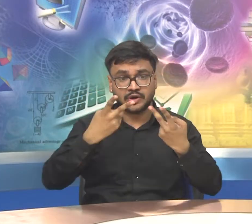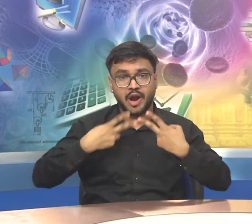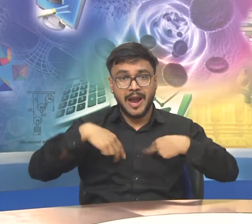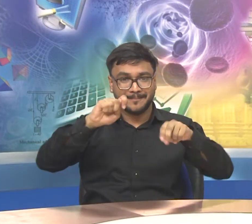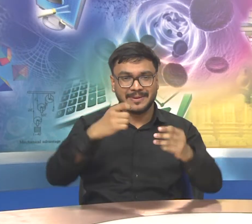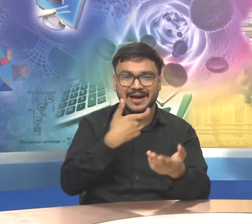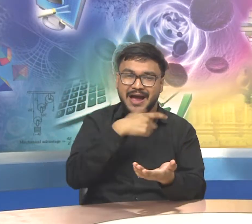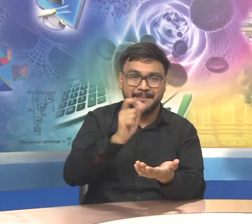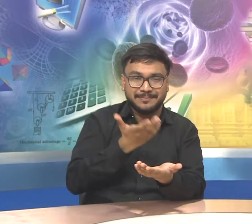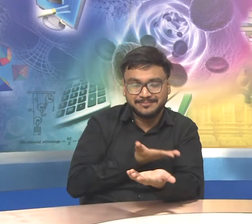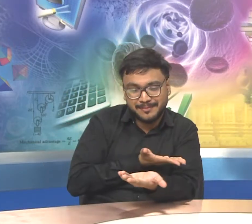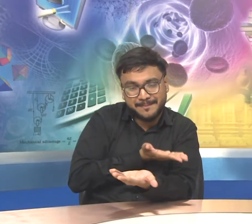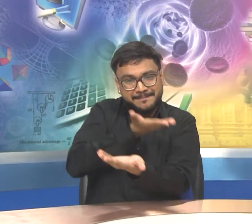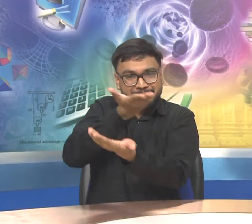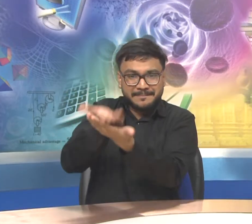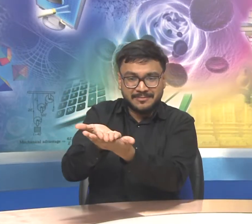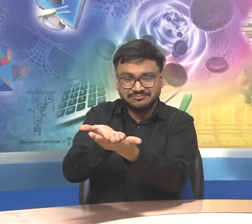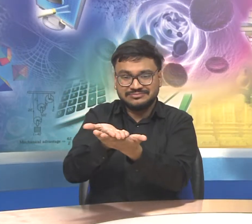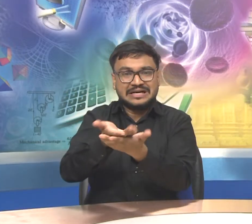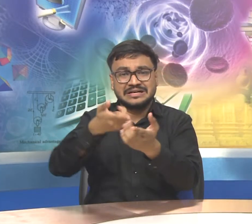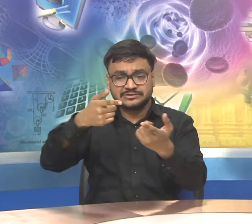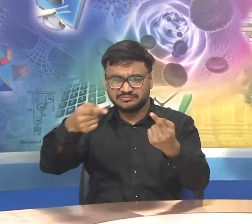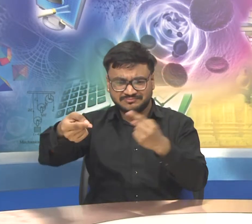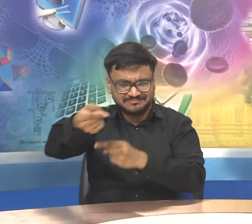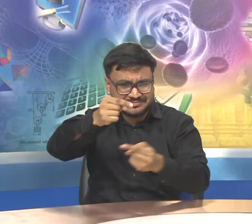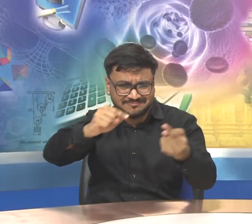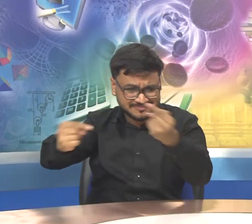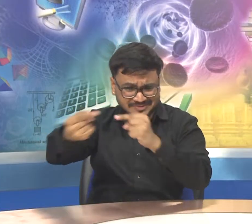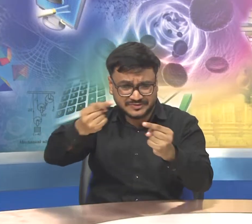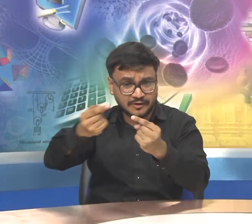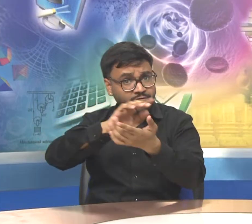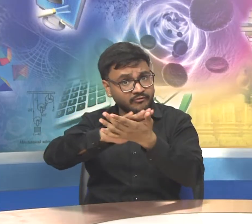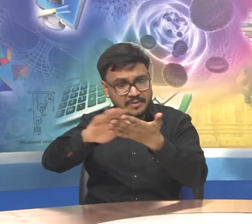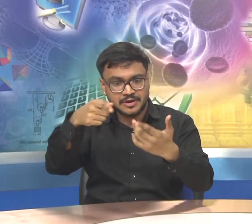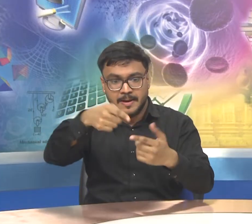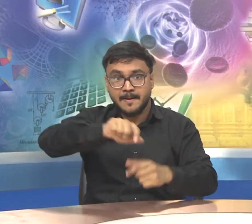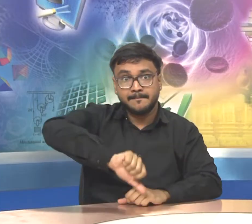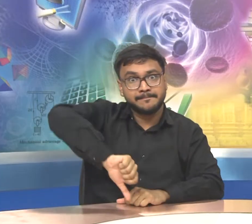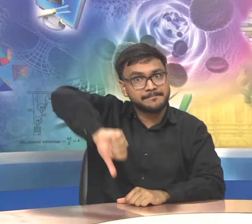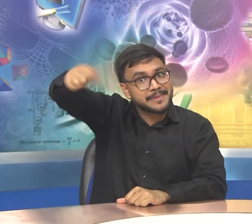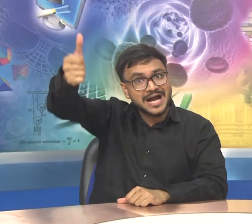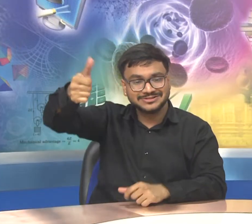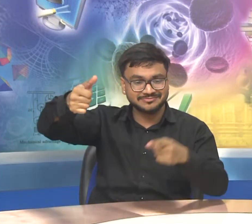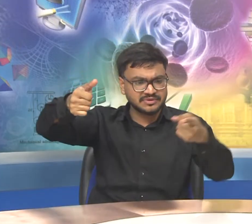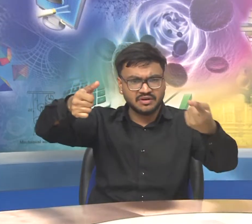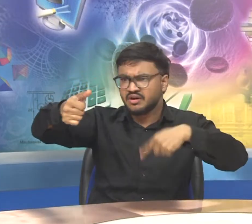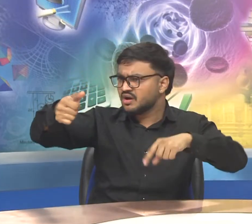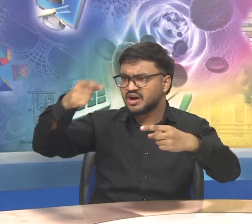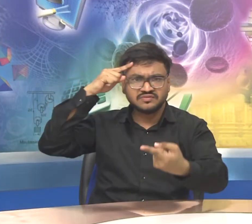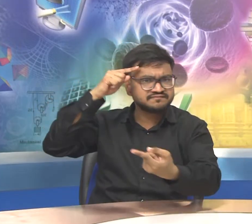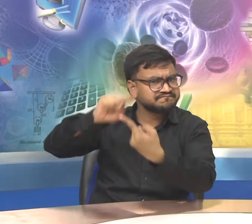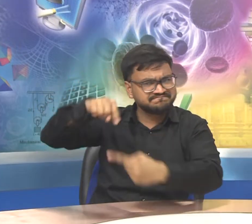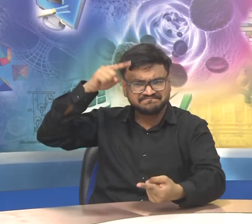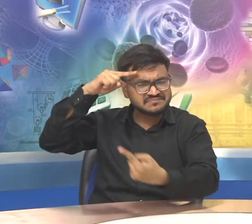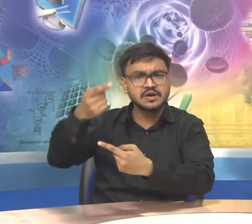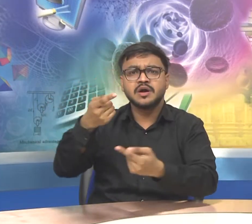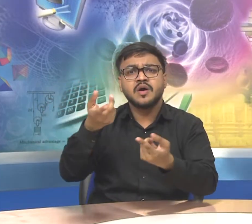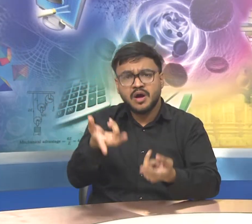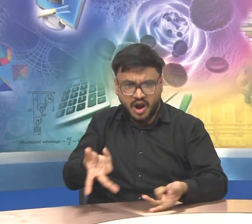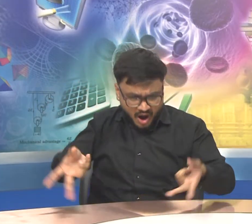The power of superior or higher court to hear and decide appeals against the judgment of